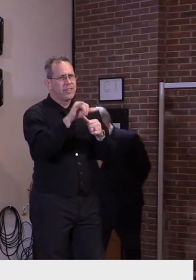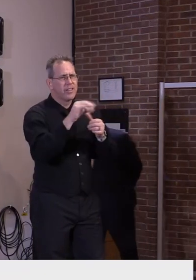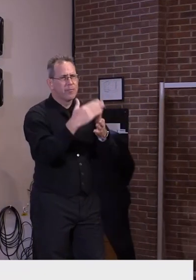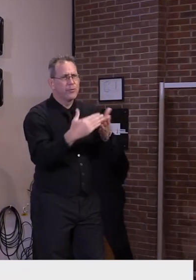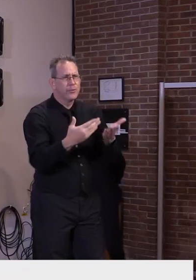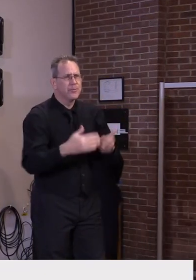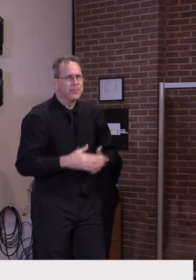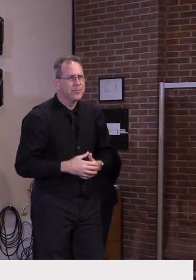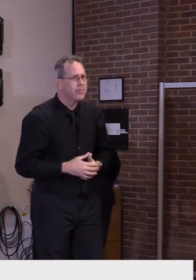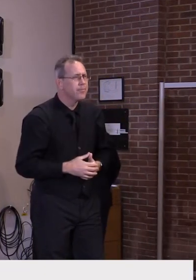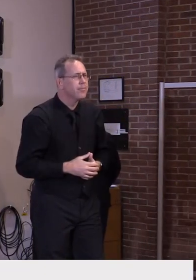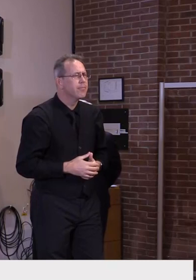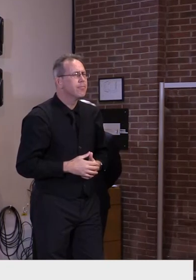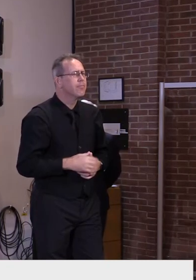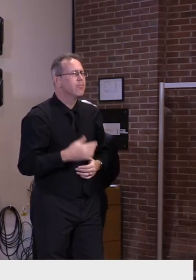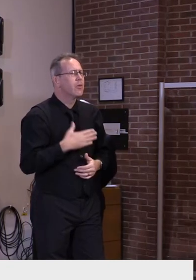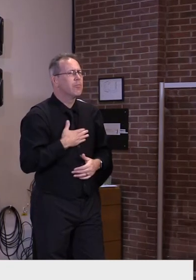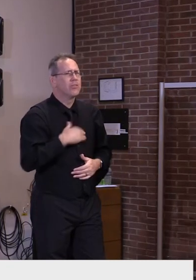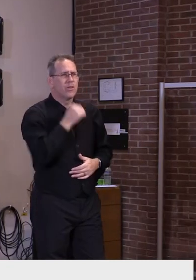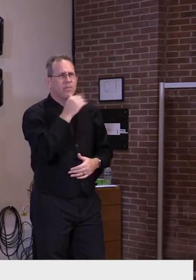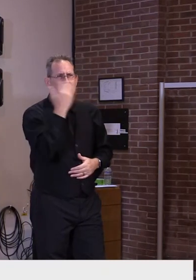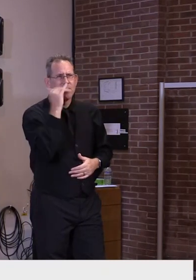don't lose sight of that.